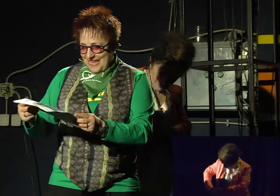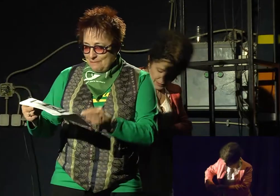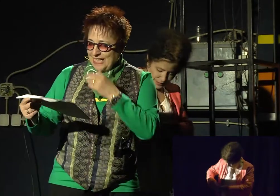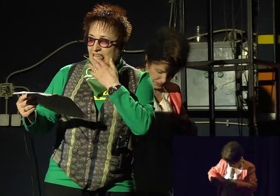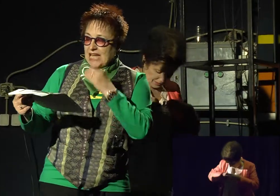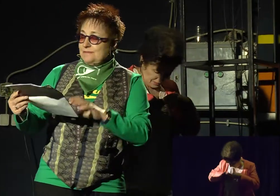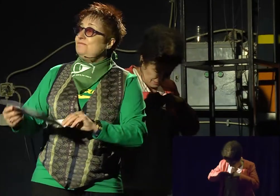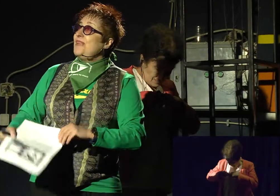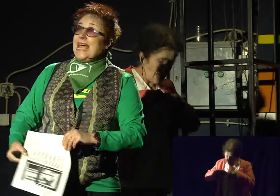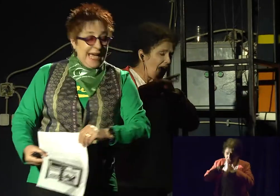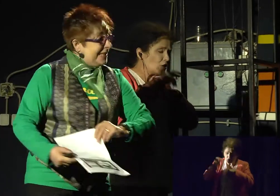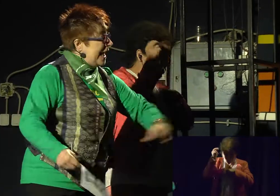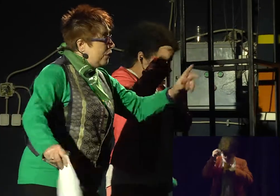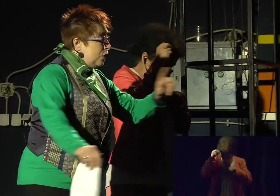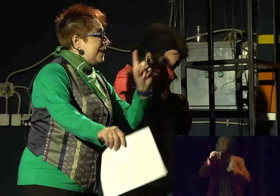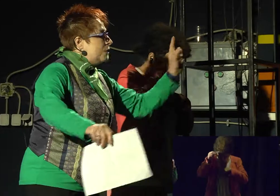But,